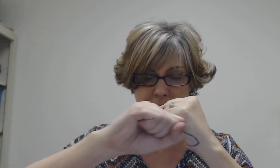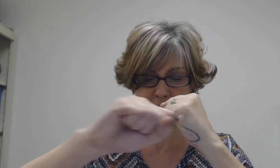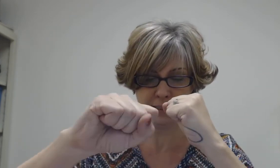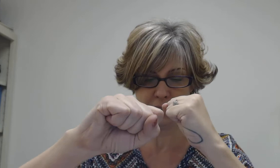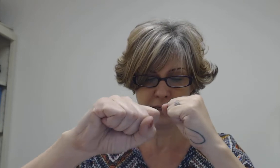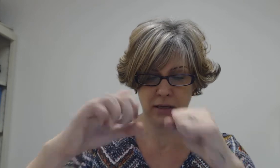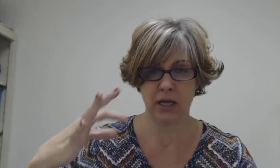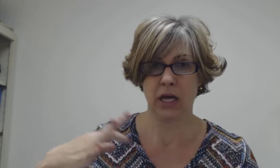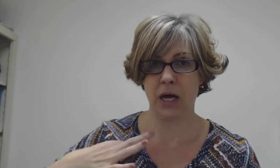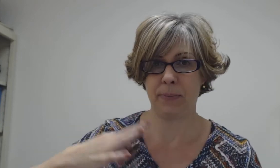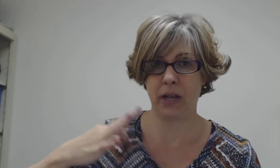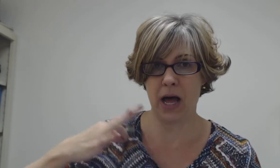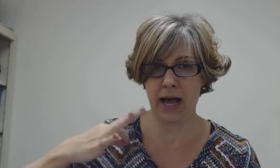Advertise, Apply,